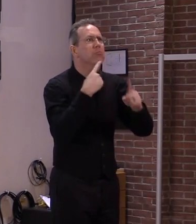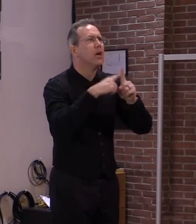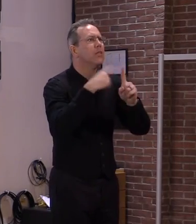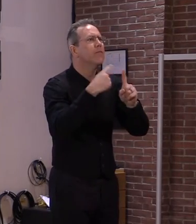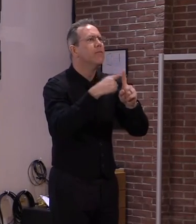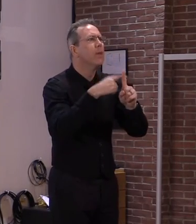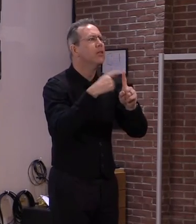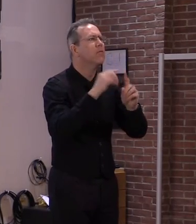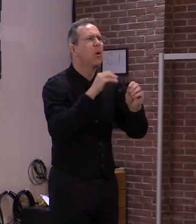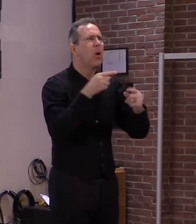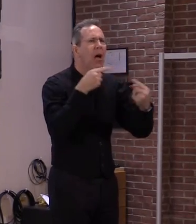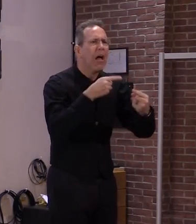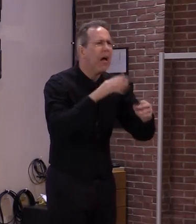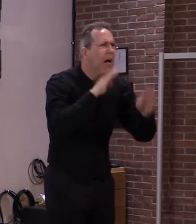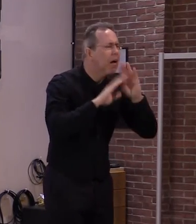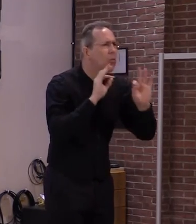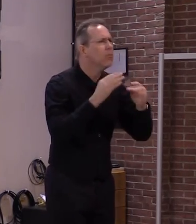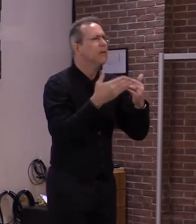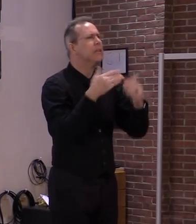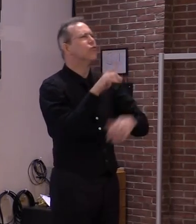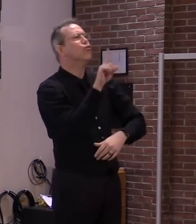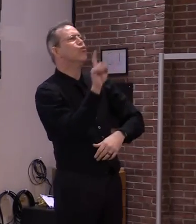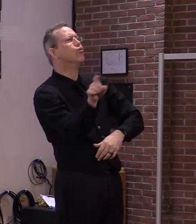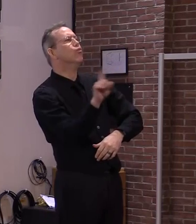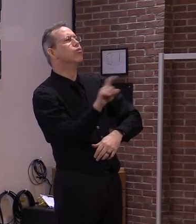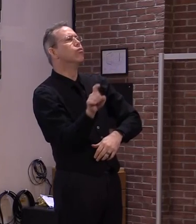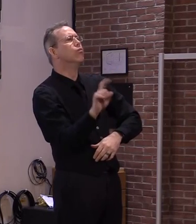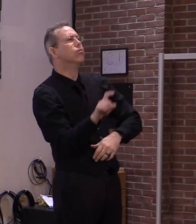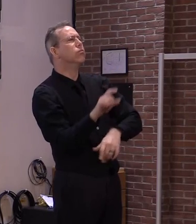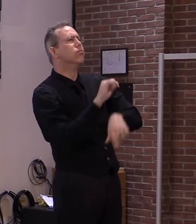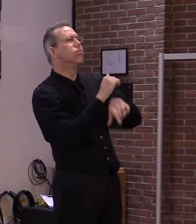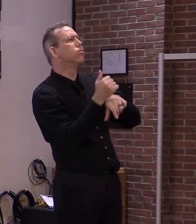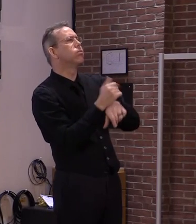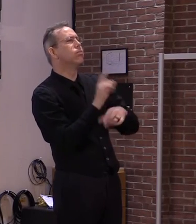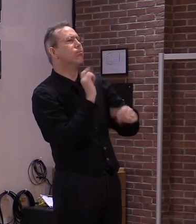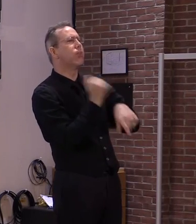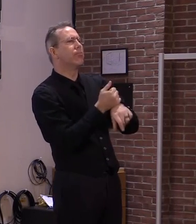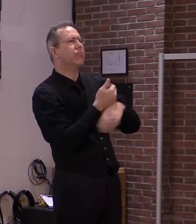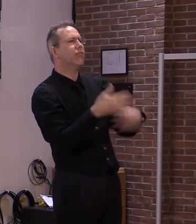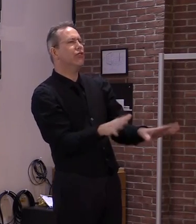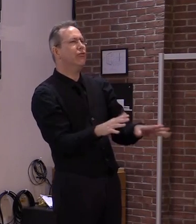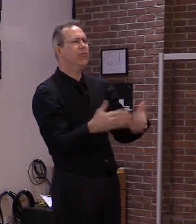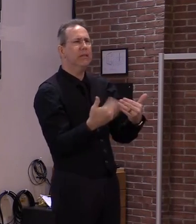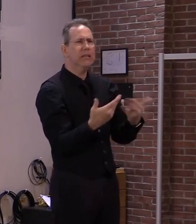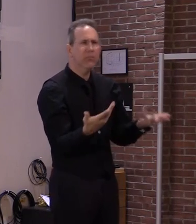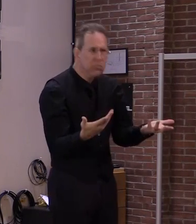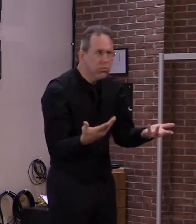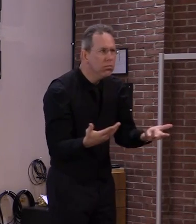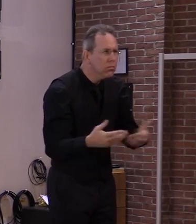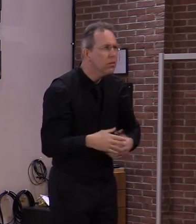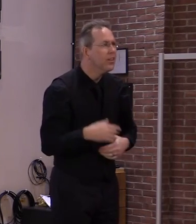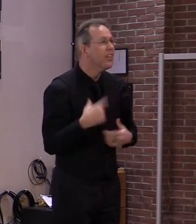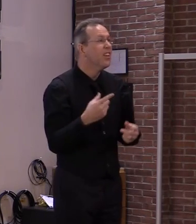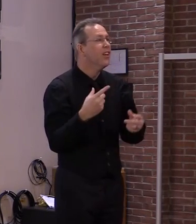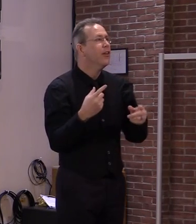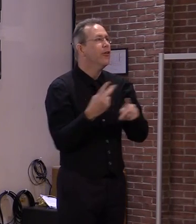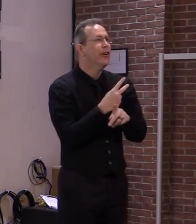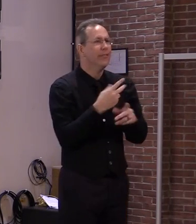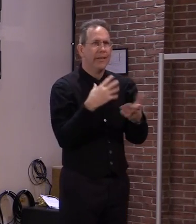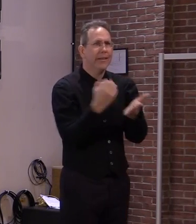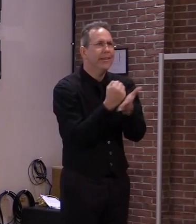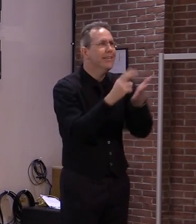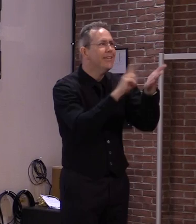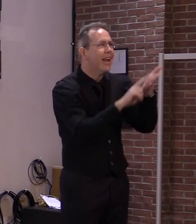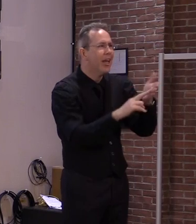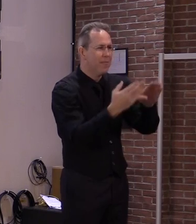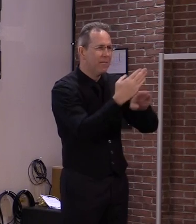simple. And in fact, you can set your account, like I said in my remarks, you can set your account up ahead of time. And when